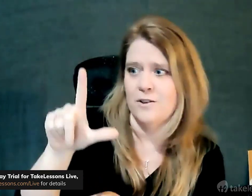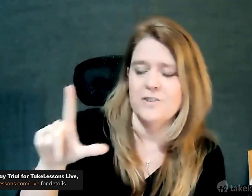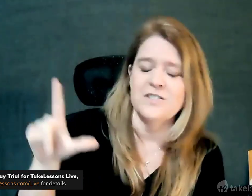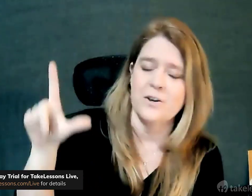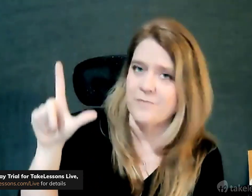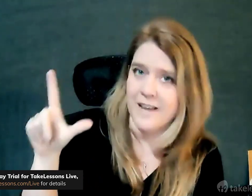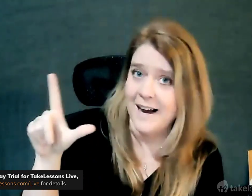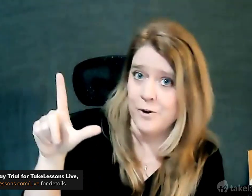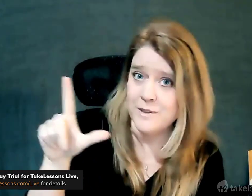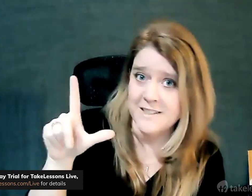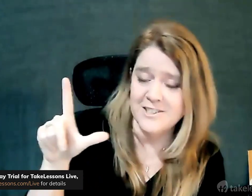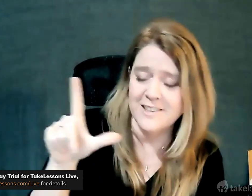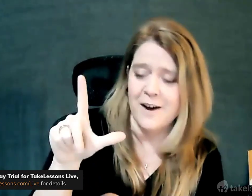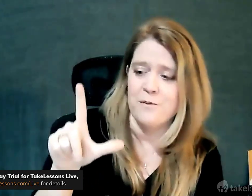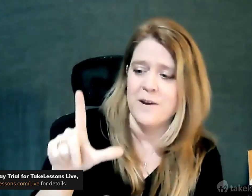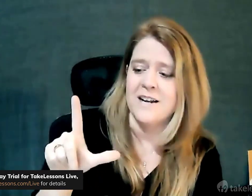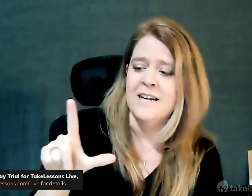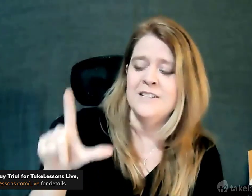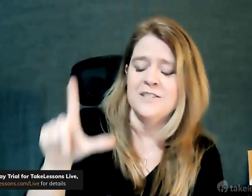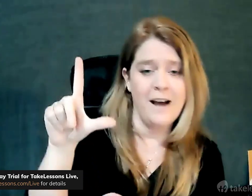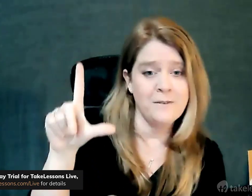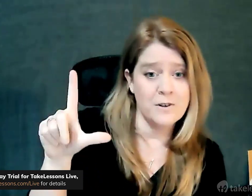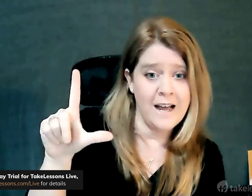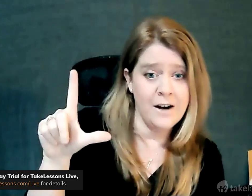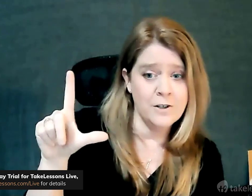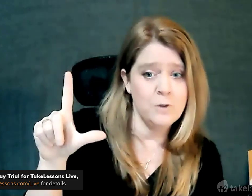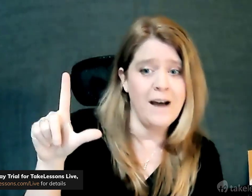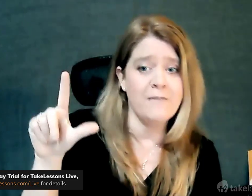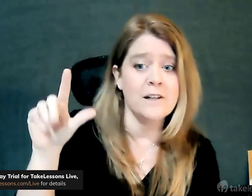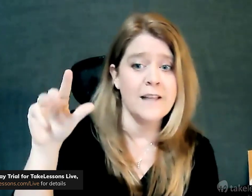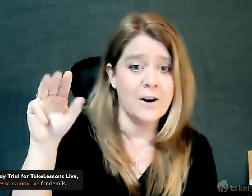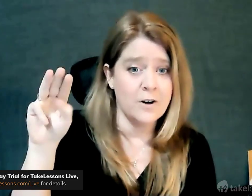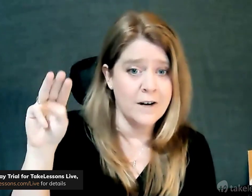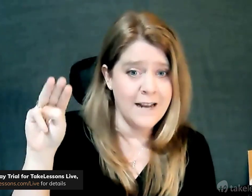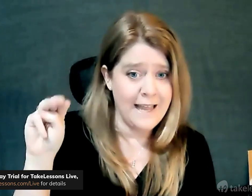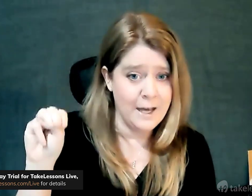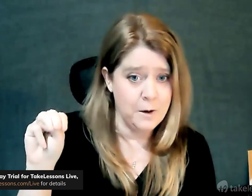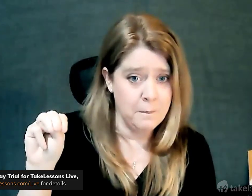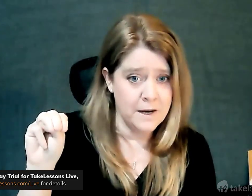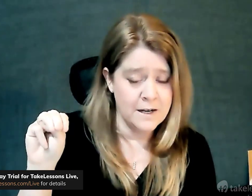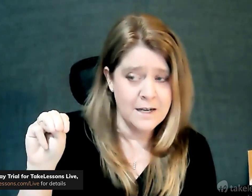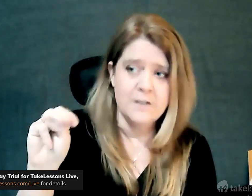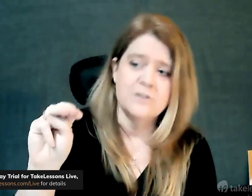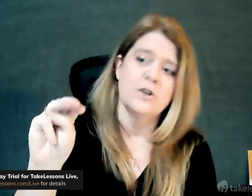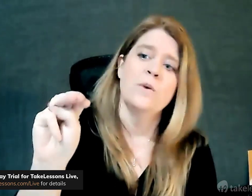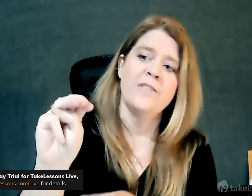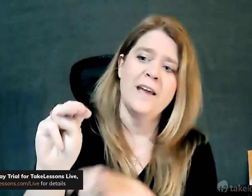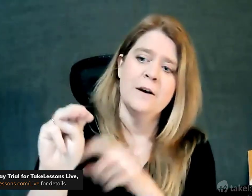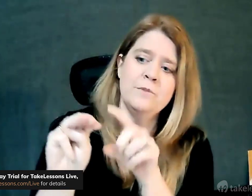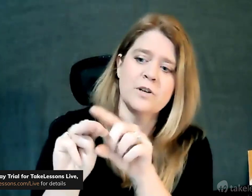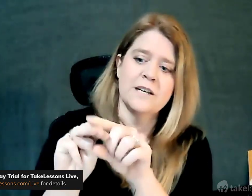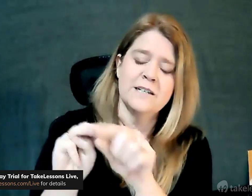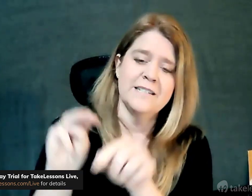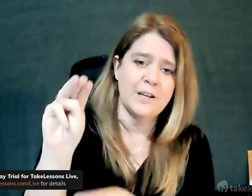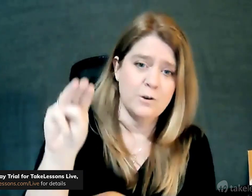So I always teach it in the alphabet. So after L, you have the letter M. So with M, you're going to take your